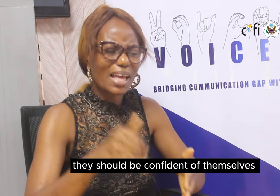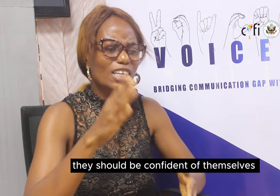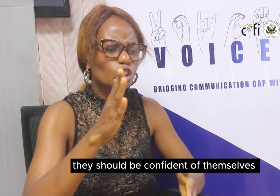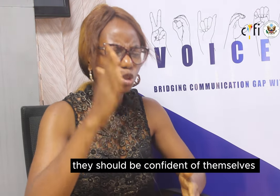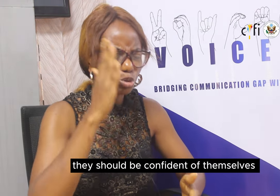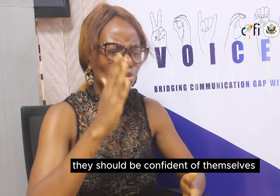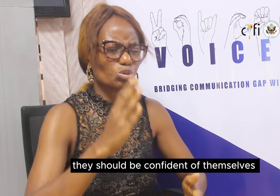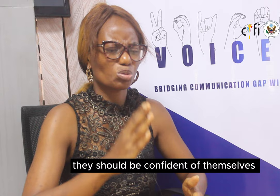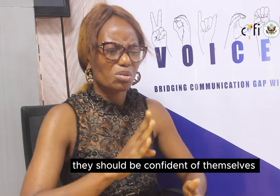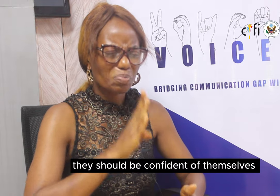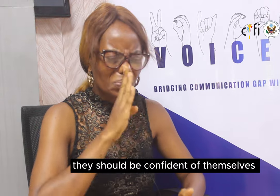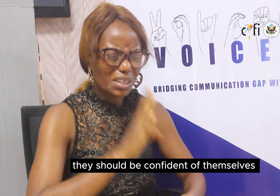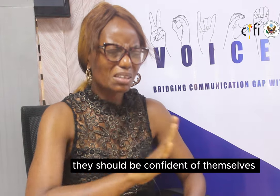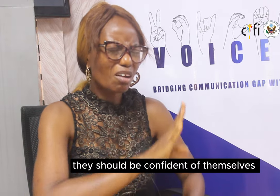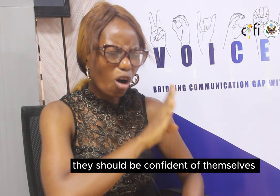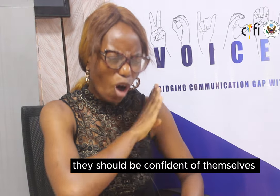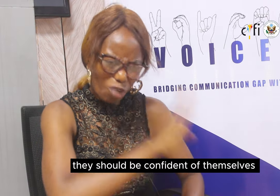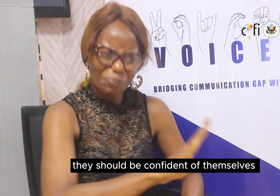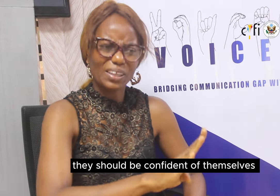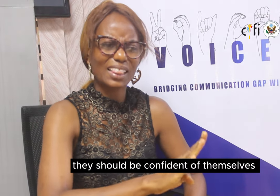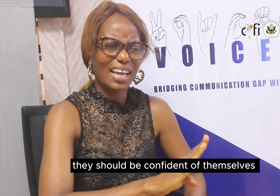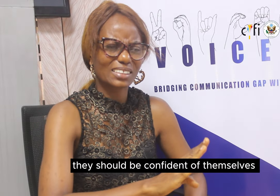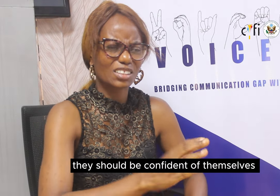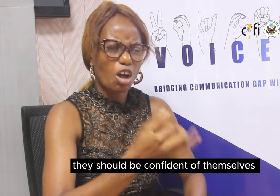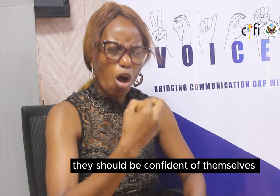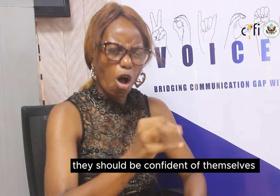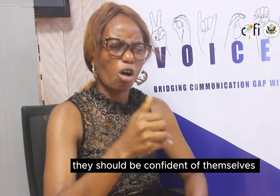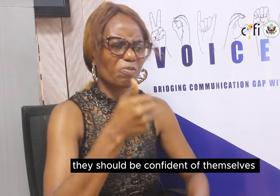They feel the competence of